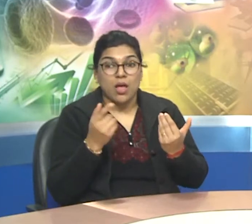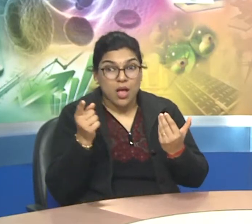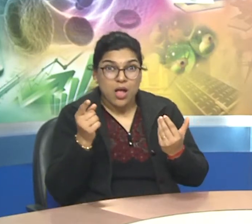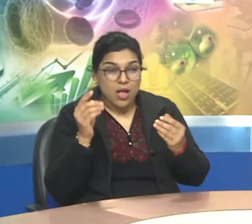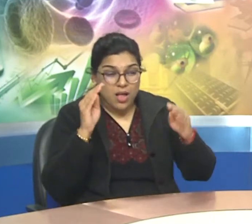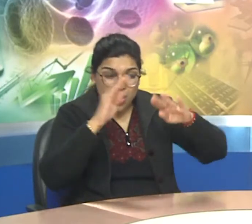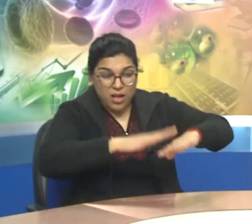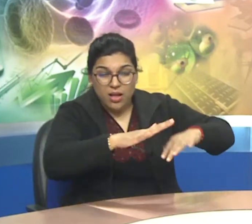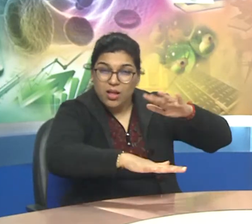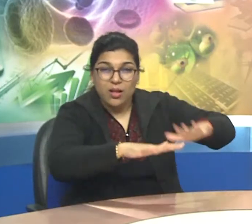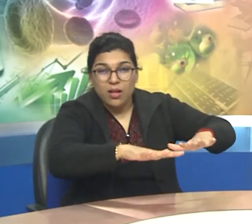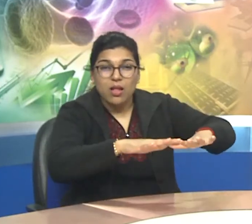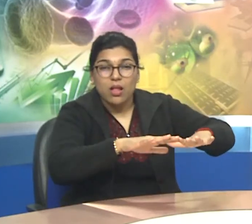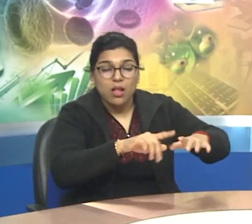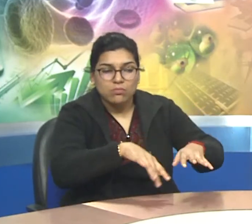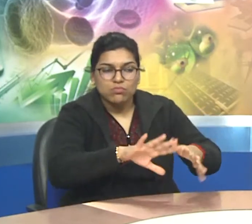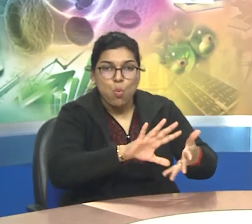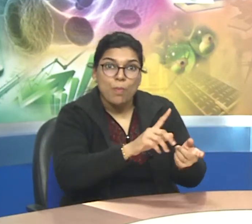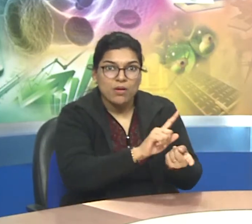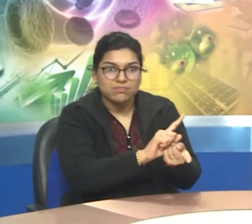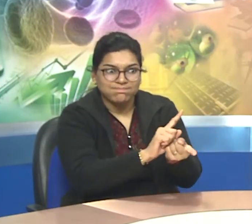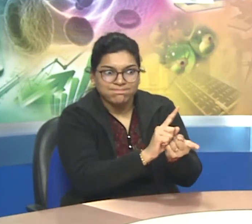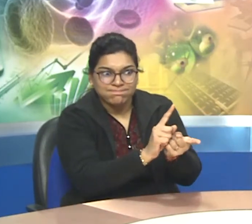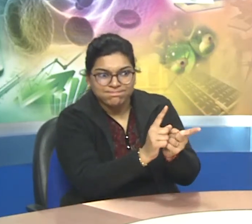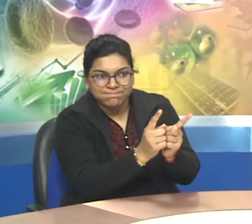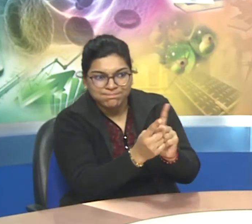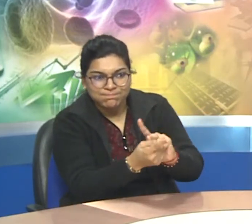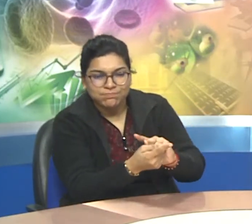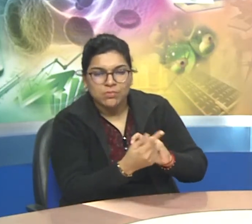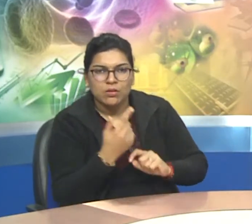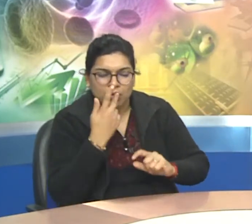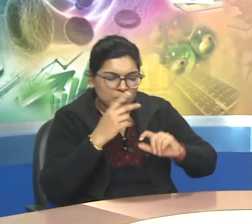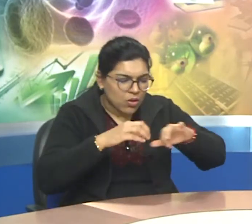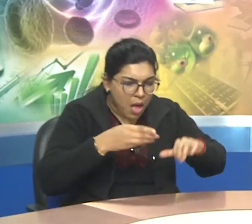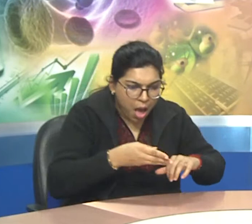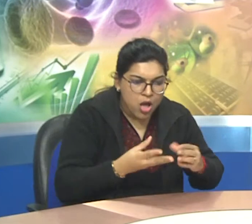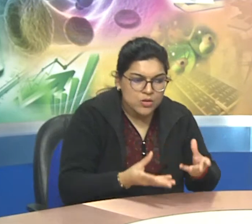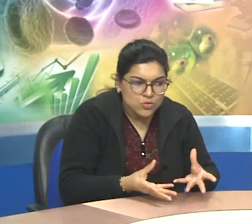In about 5 months, this waste would get converted into manure.